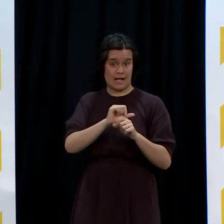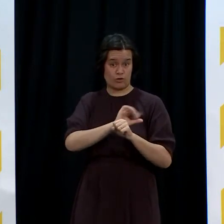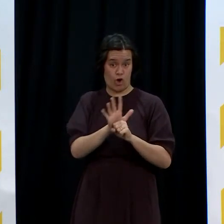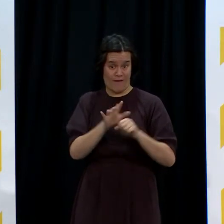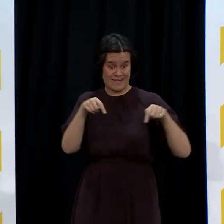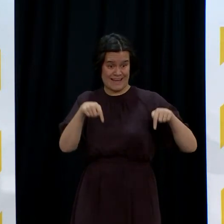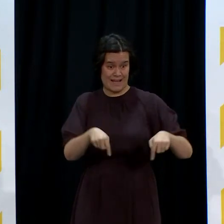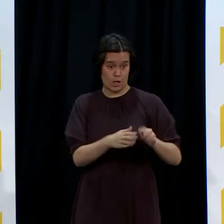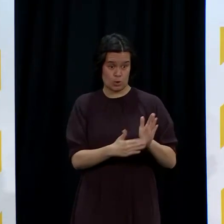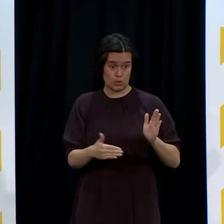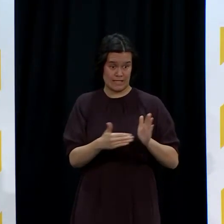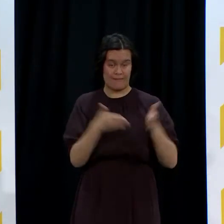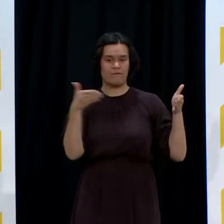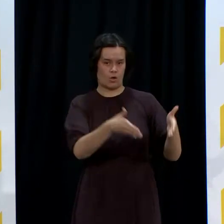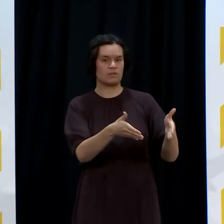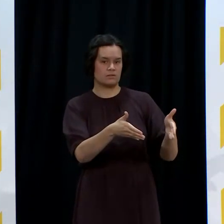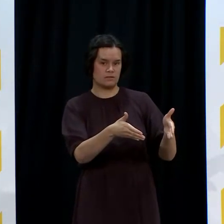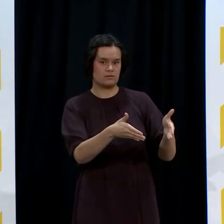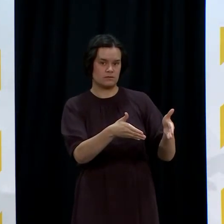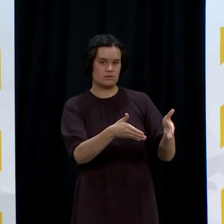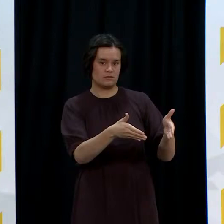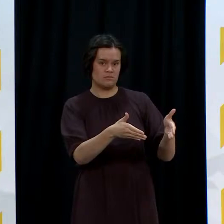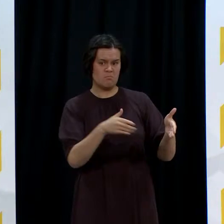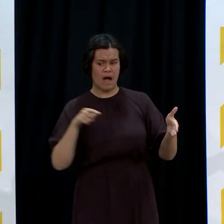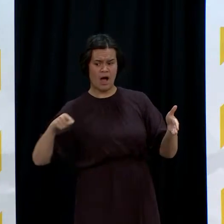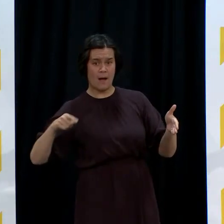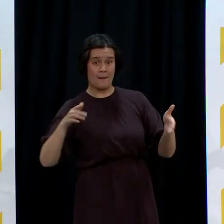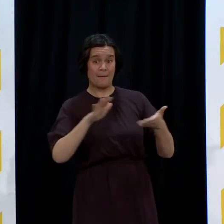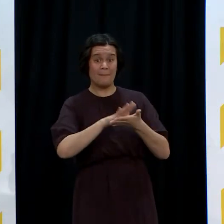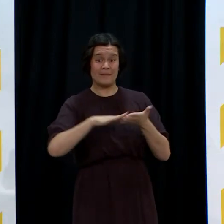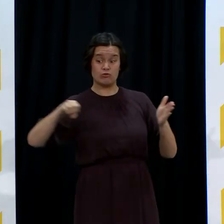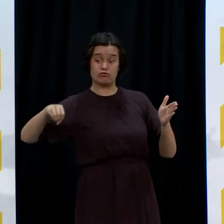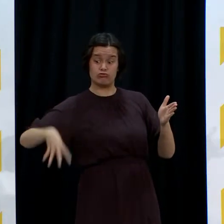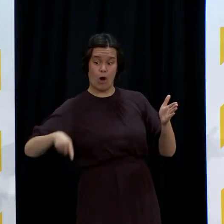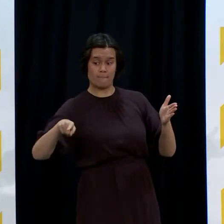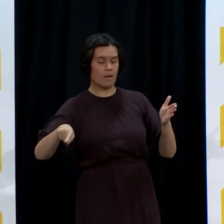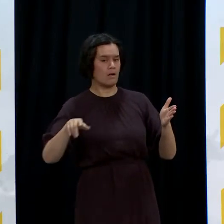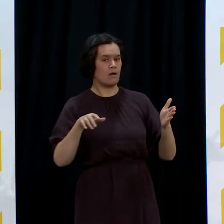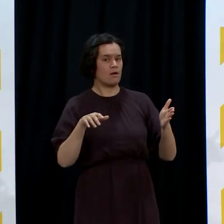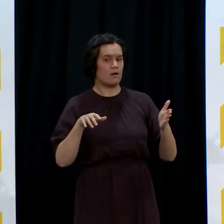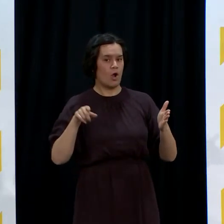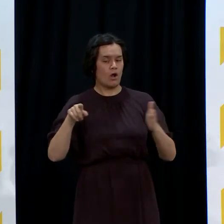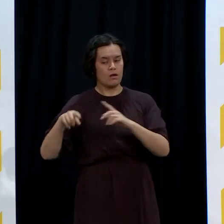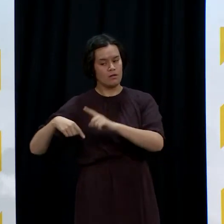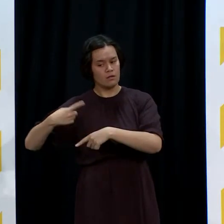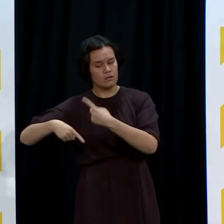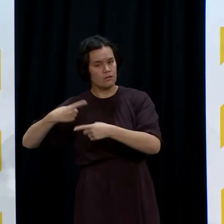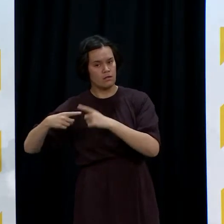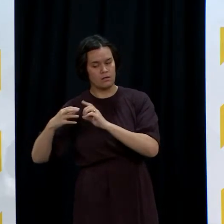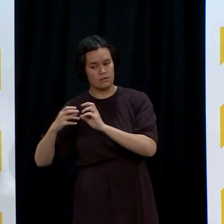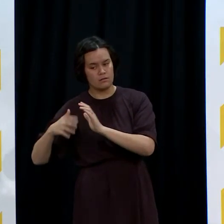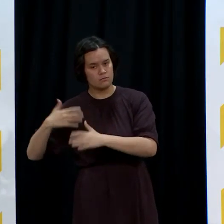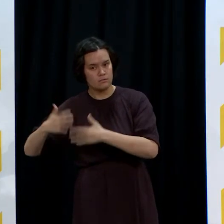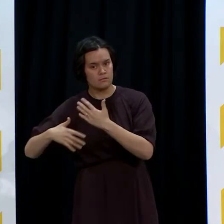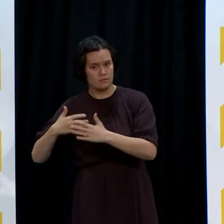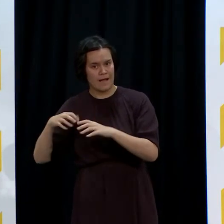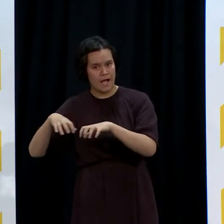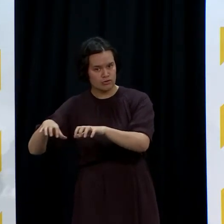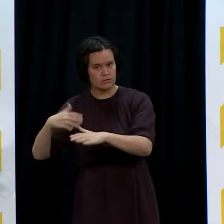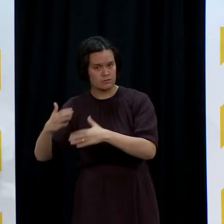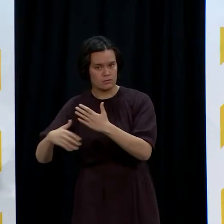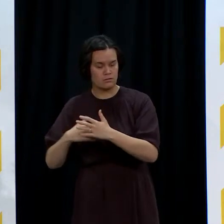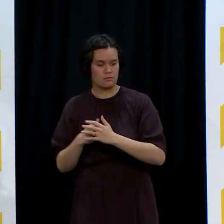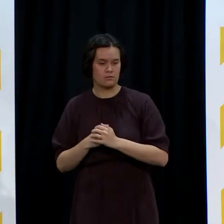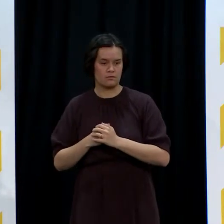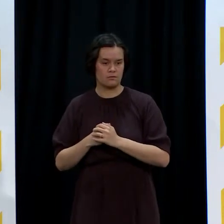But both Professor Skegg and Prime Minister Ardern, when the speeches were made across the road, referenced Delta, talked about the fact we're